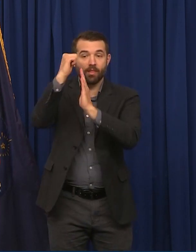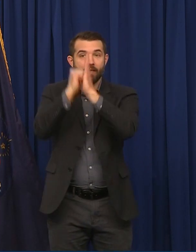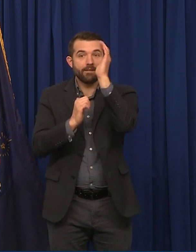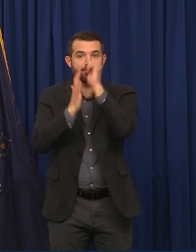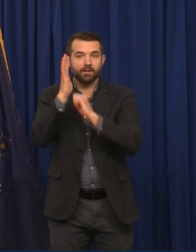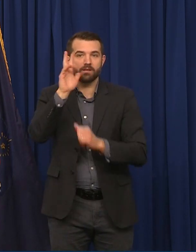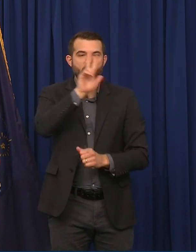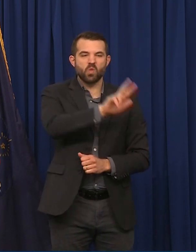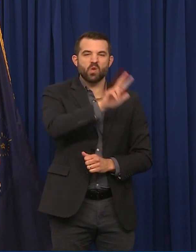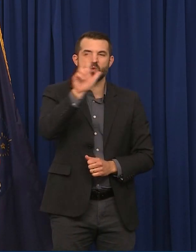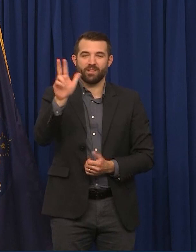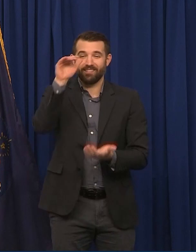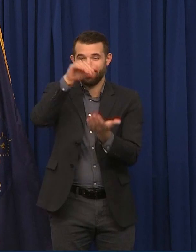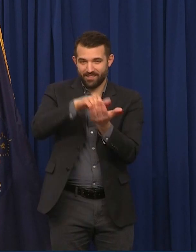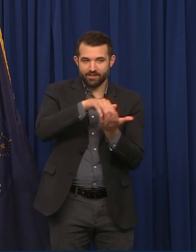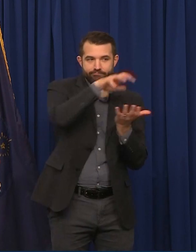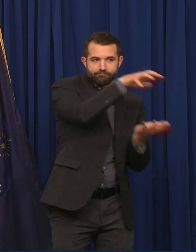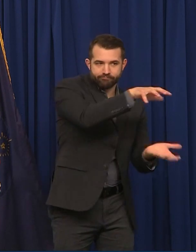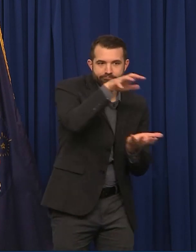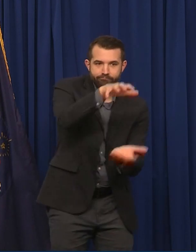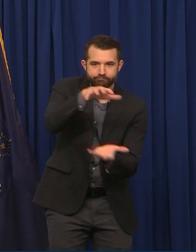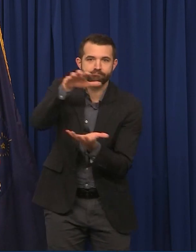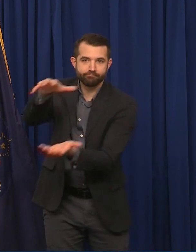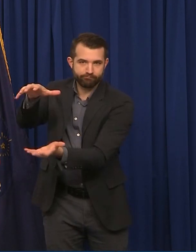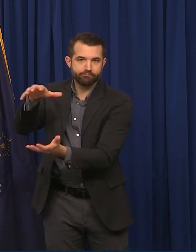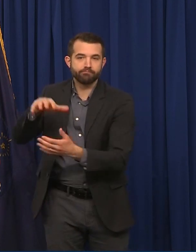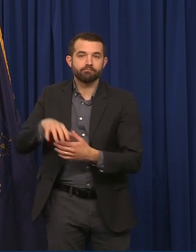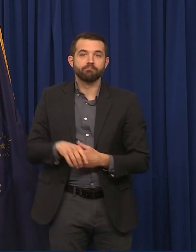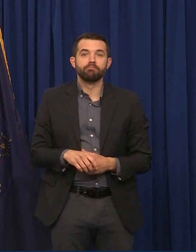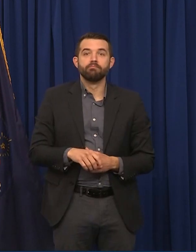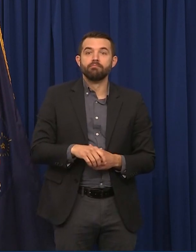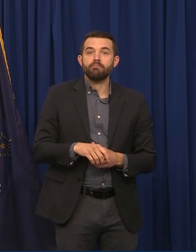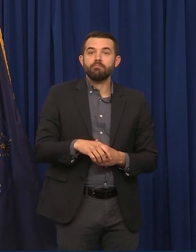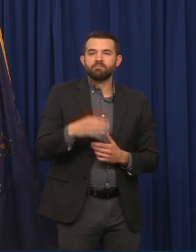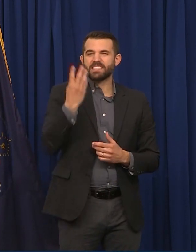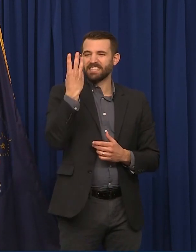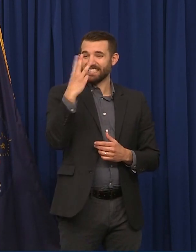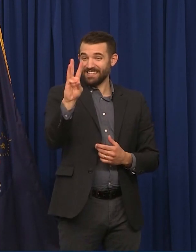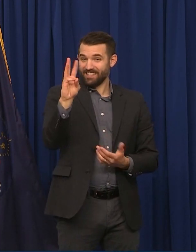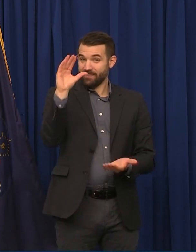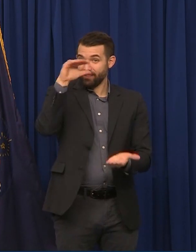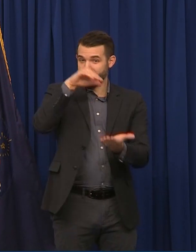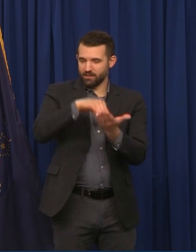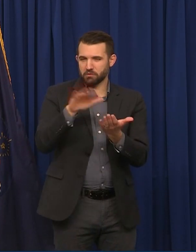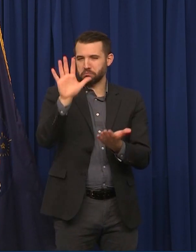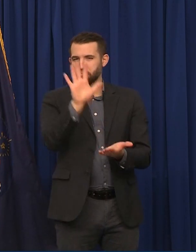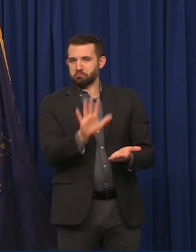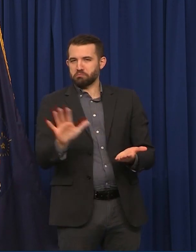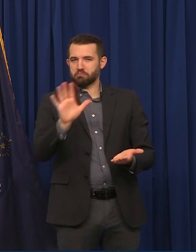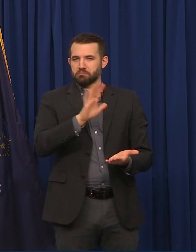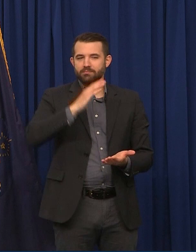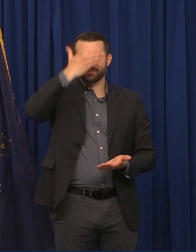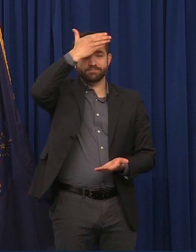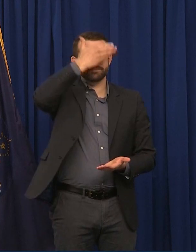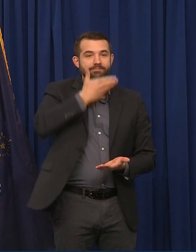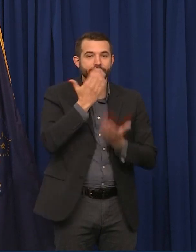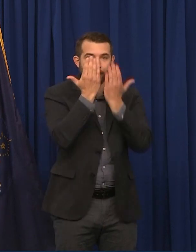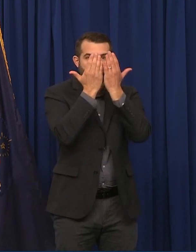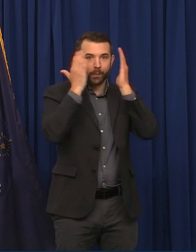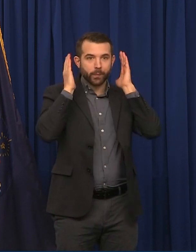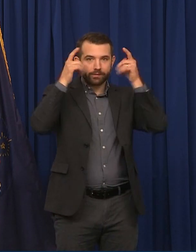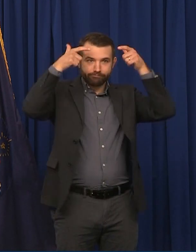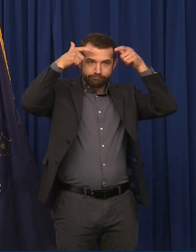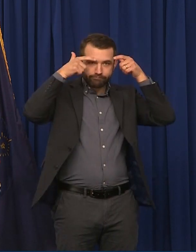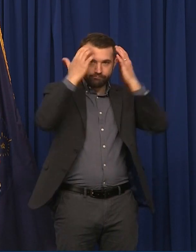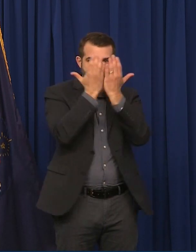almost 16,000 face shields, and over 10,000 surgical gowns. Again,